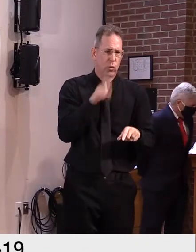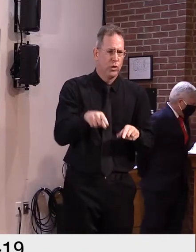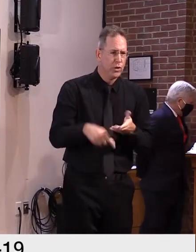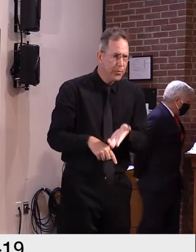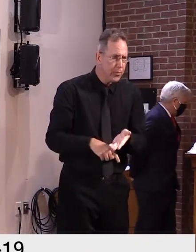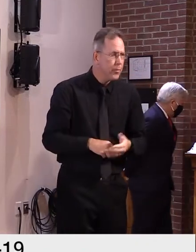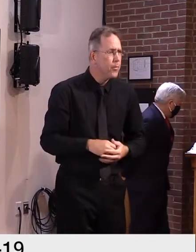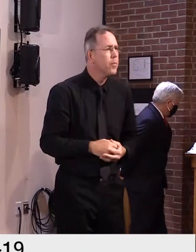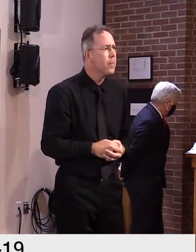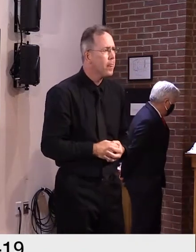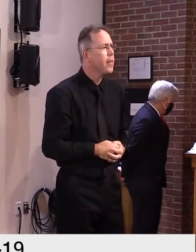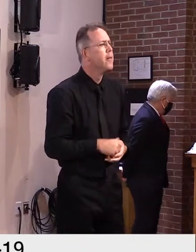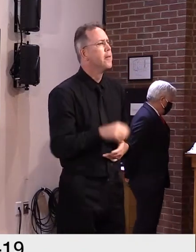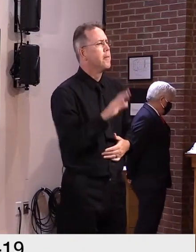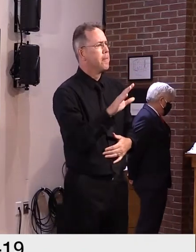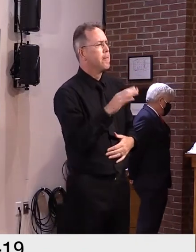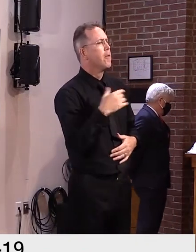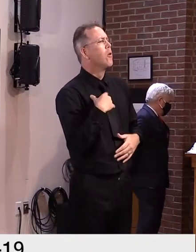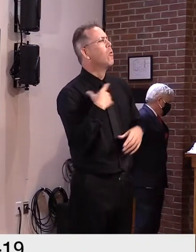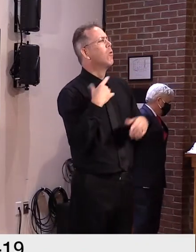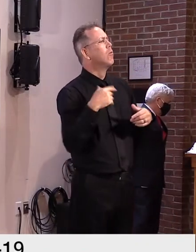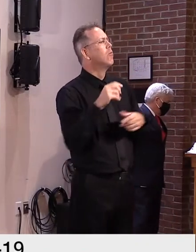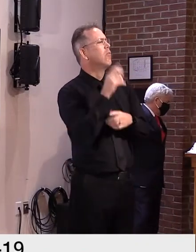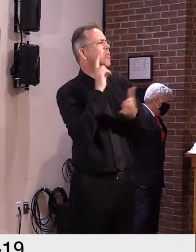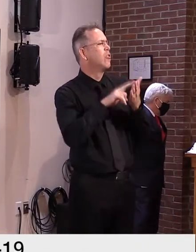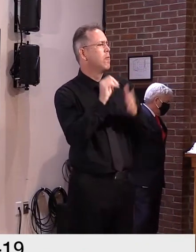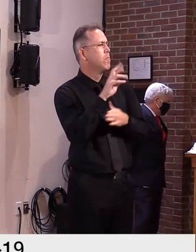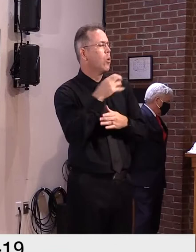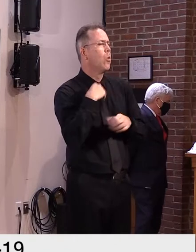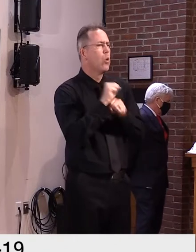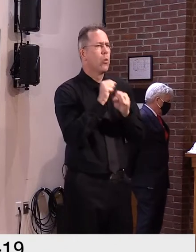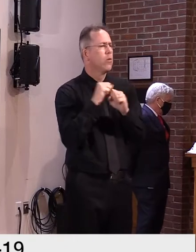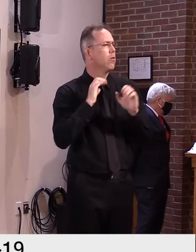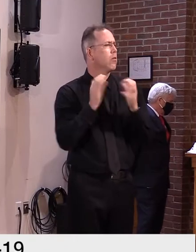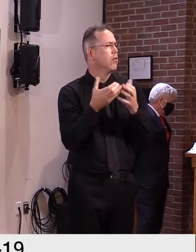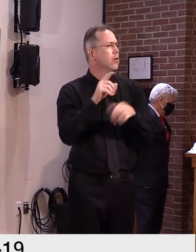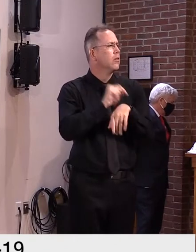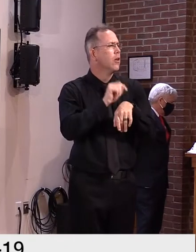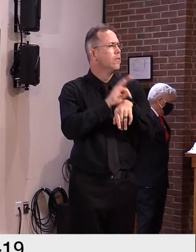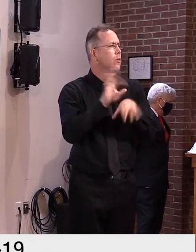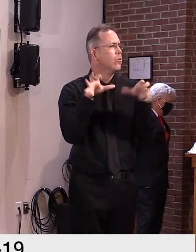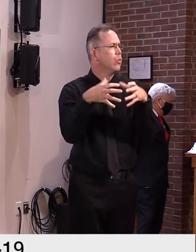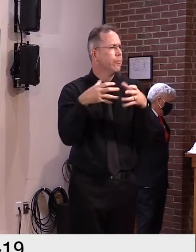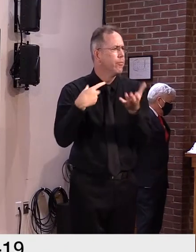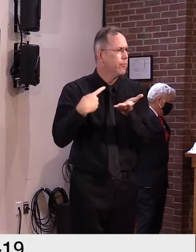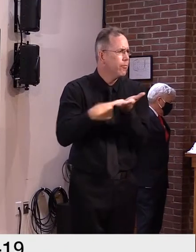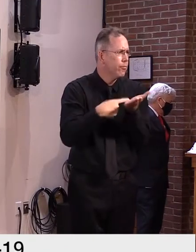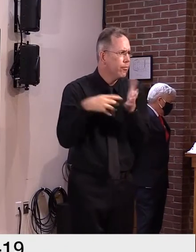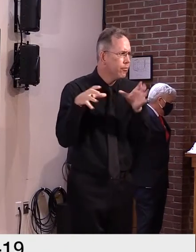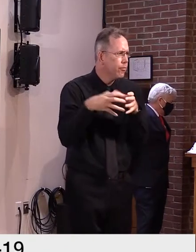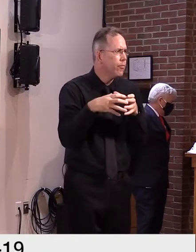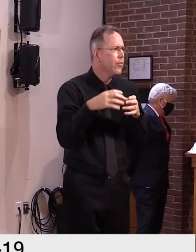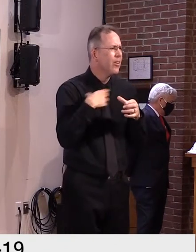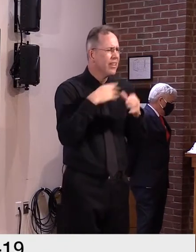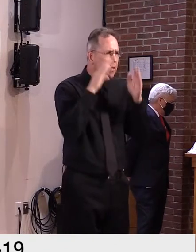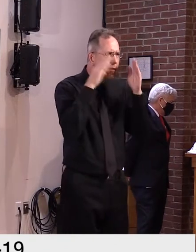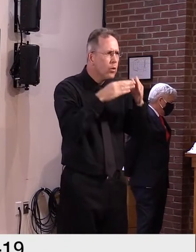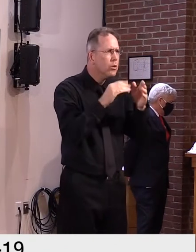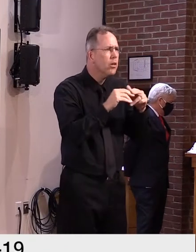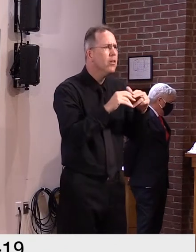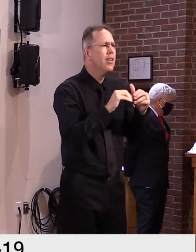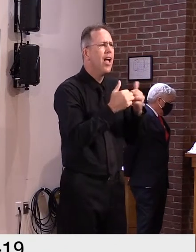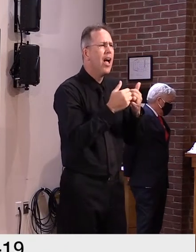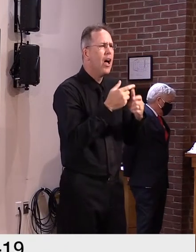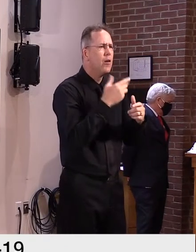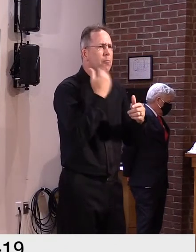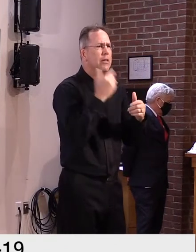the scope, the full scope of the issues that would need to be addressed in order for the school to reopen. The school